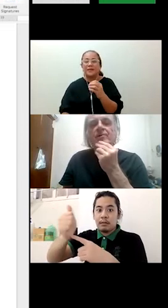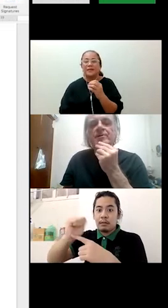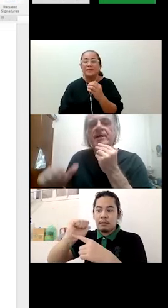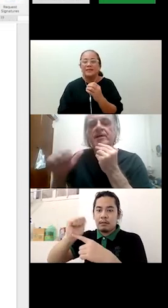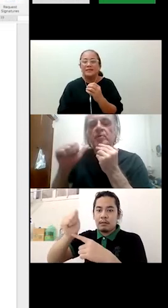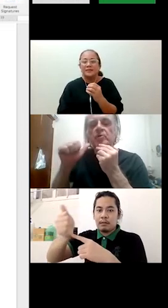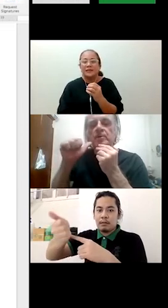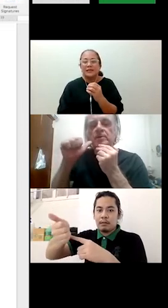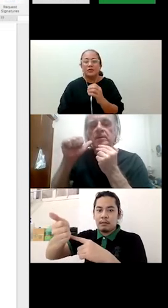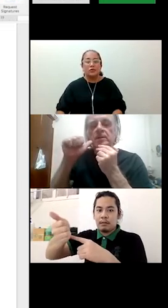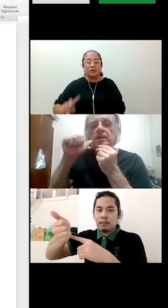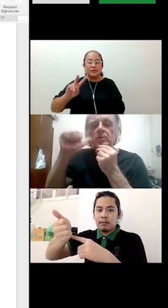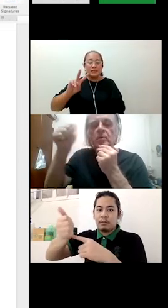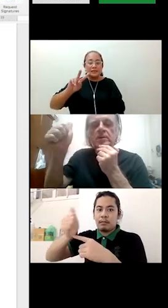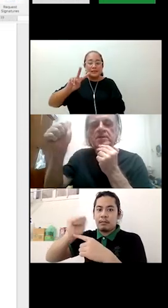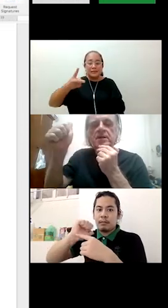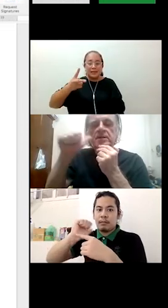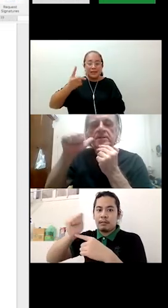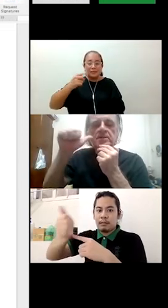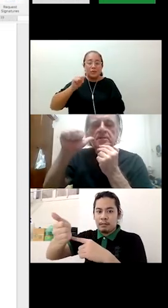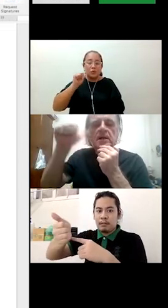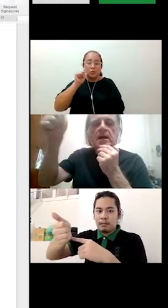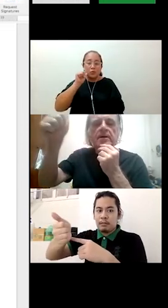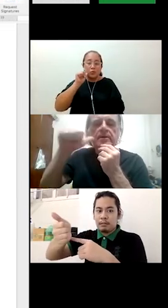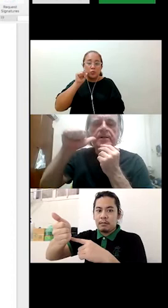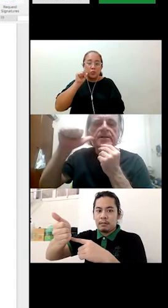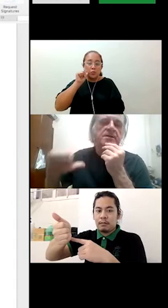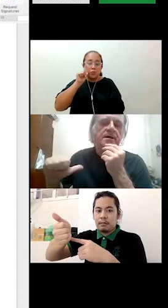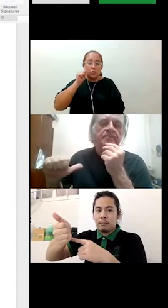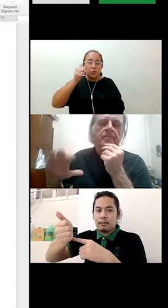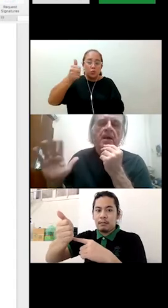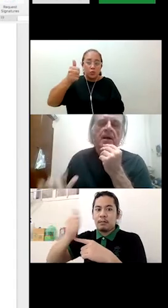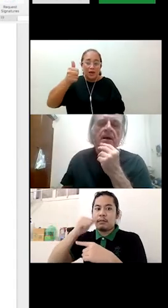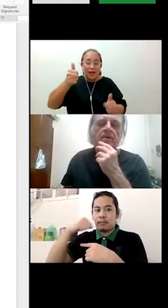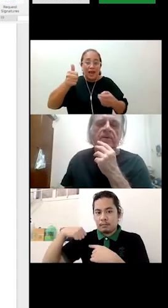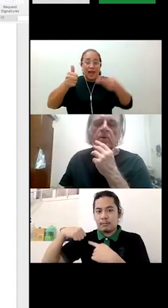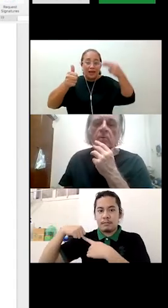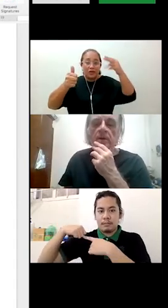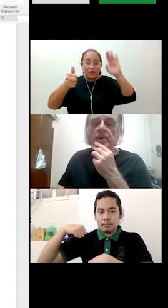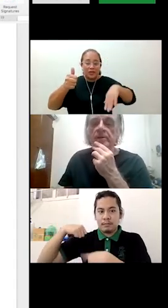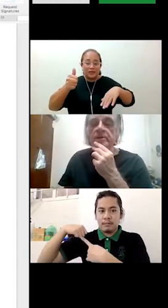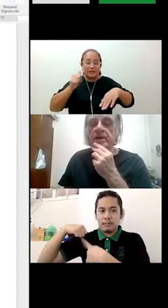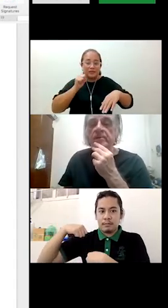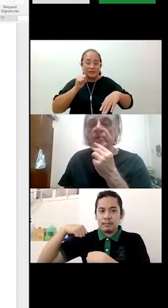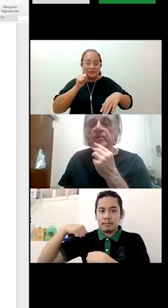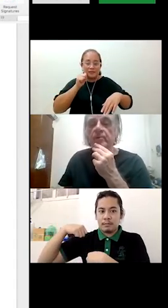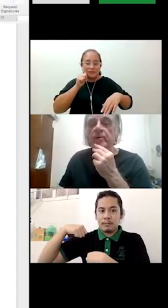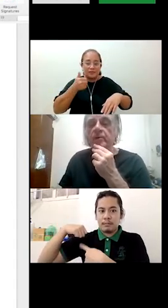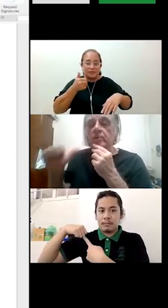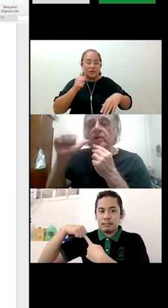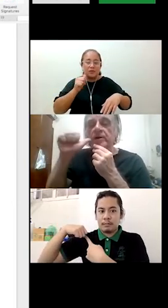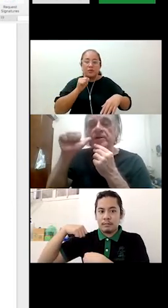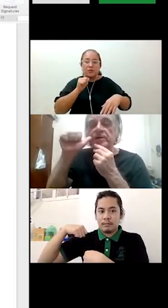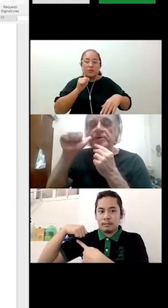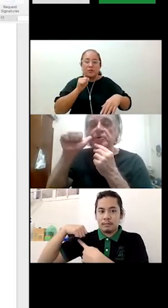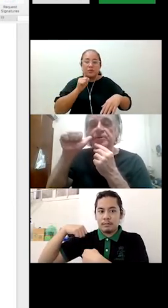even though the second movement, this sign is higher than this sign, we don't want to look at the second movement. We only